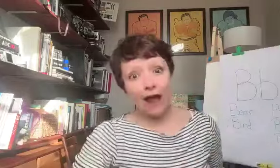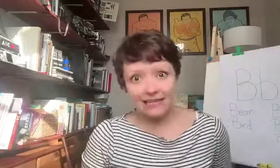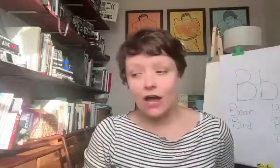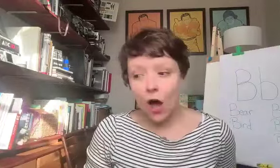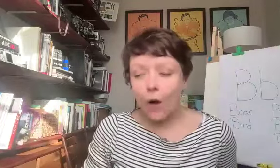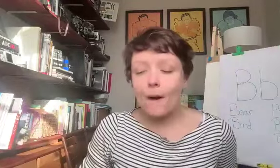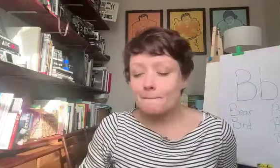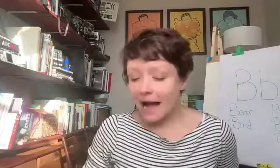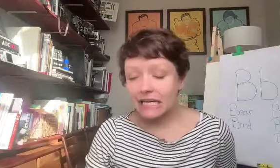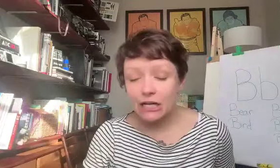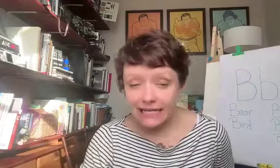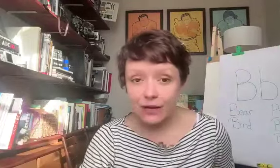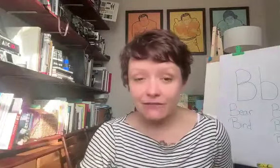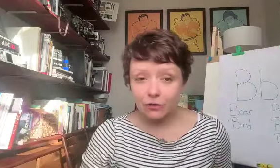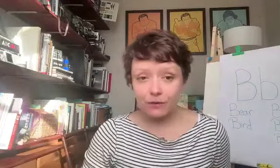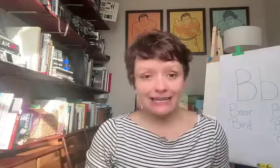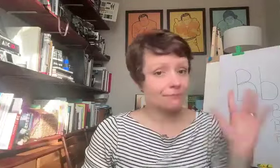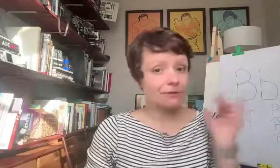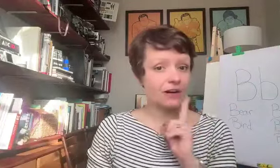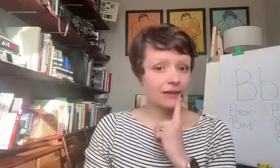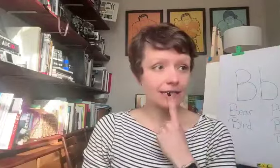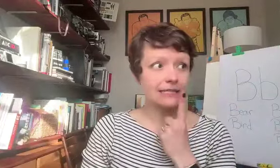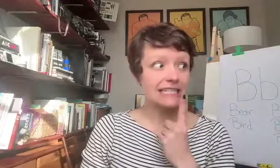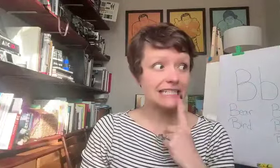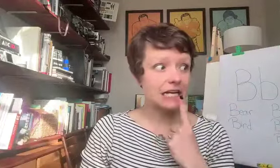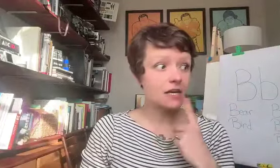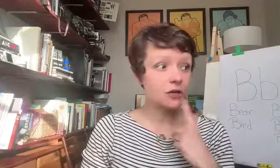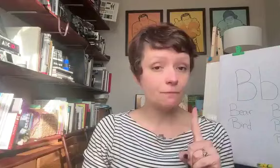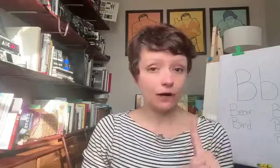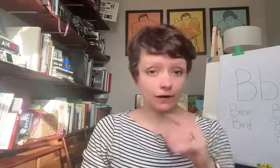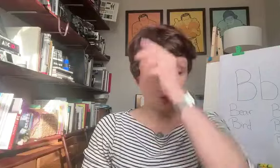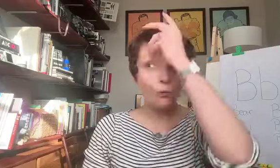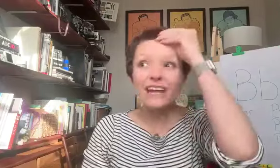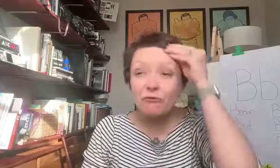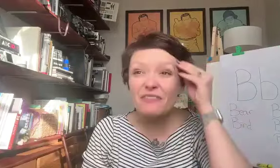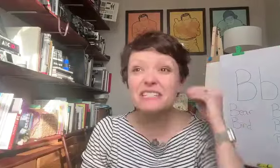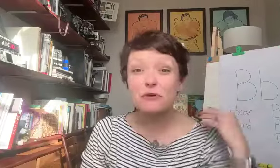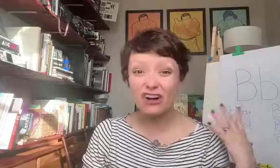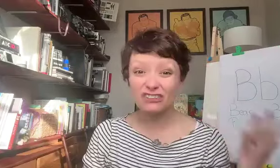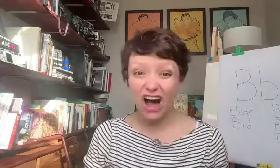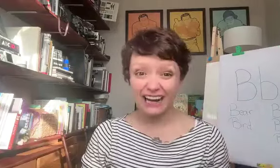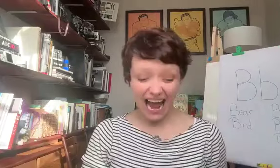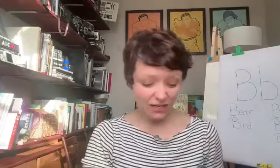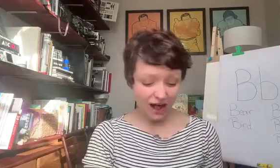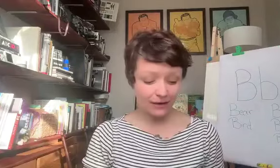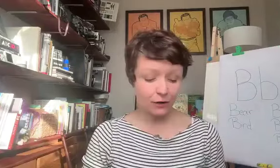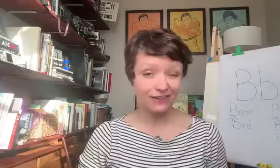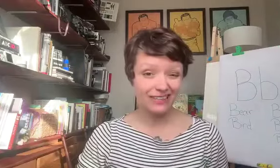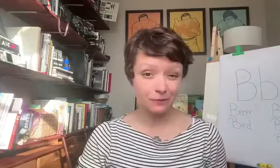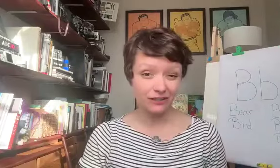Friends, oh my goodness, we have a new book today. But the funny thing is, this isn't a new book. We've read this book a lot. You know how I know we've read this book a